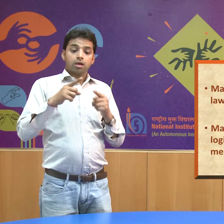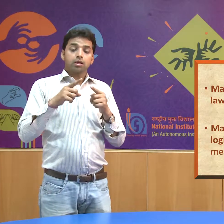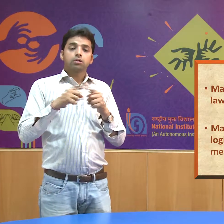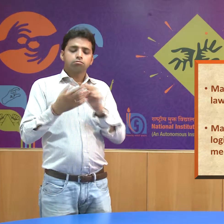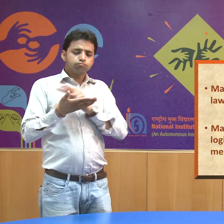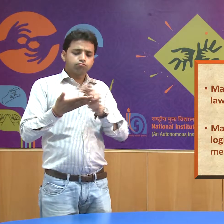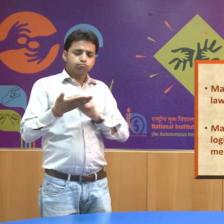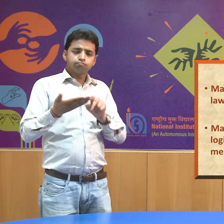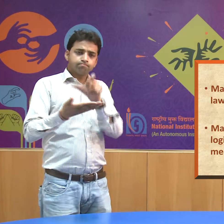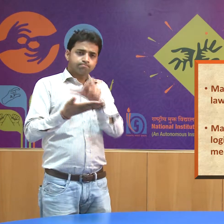etc.